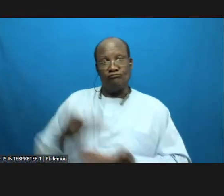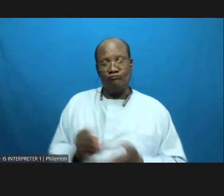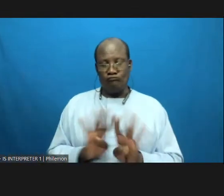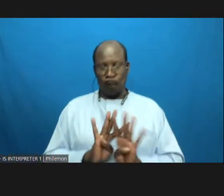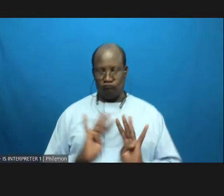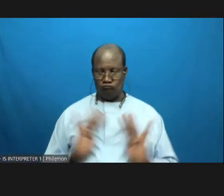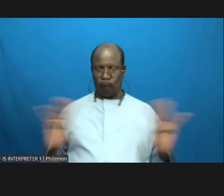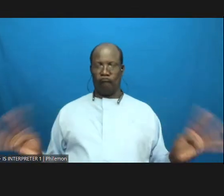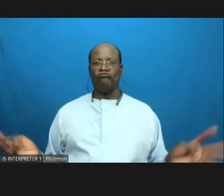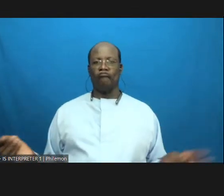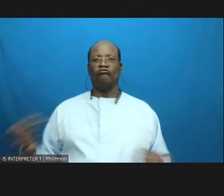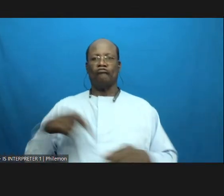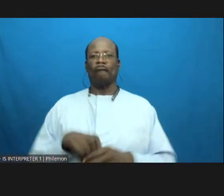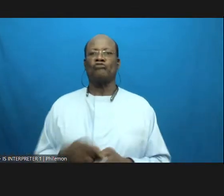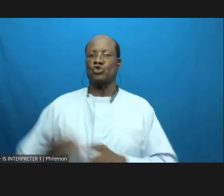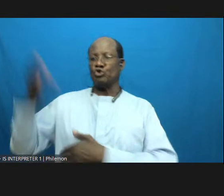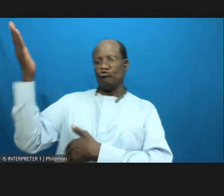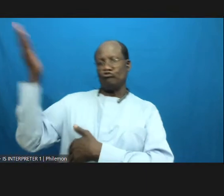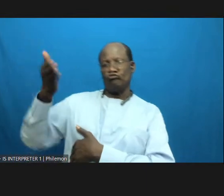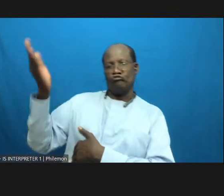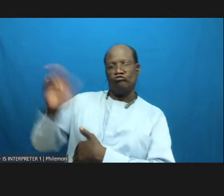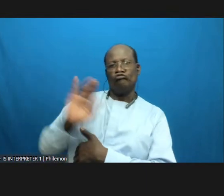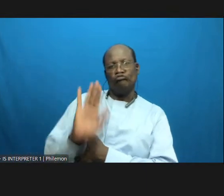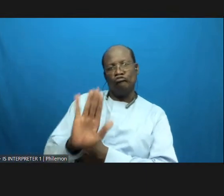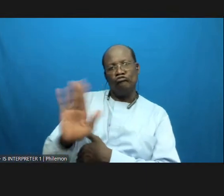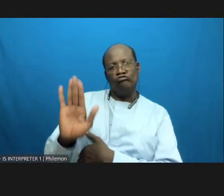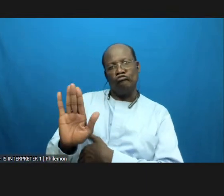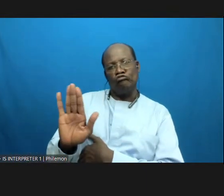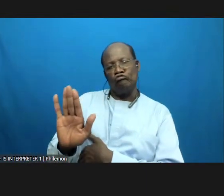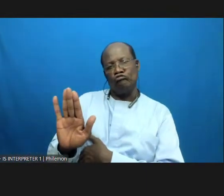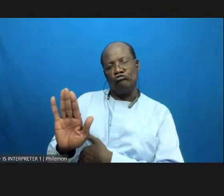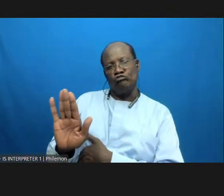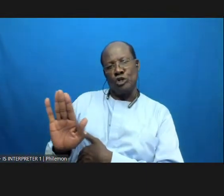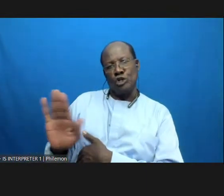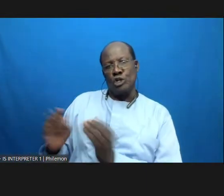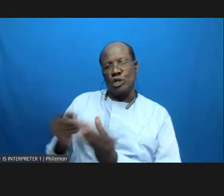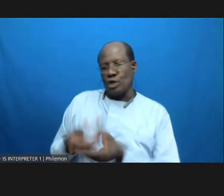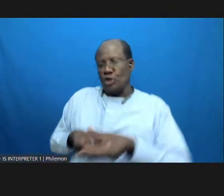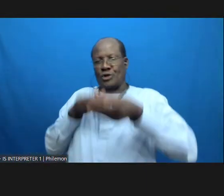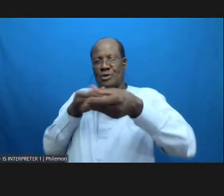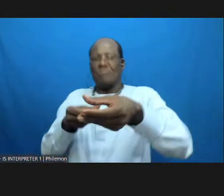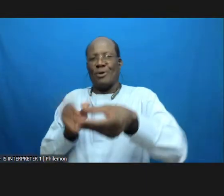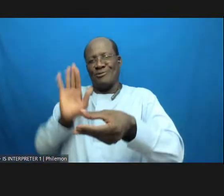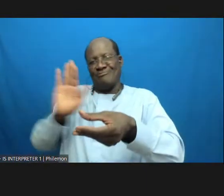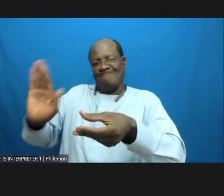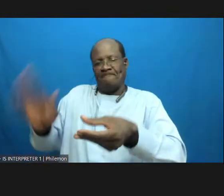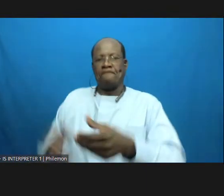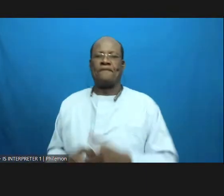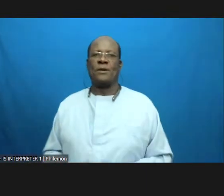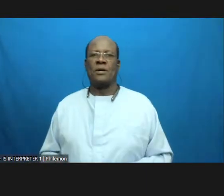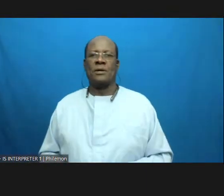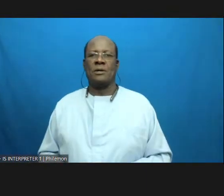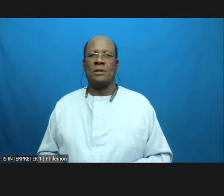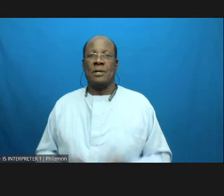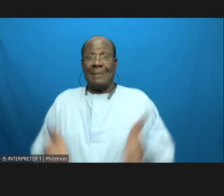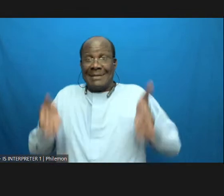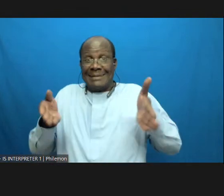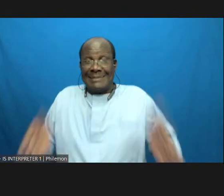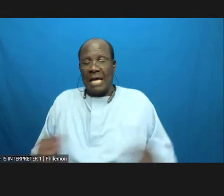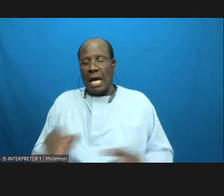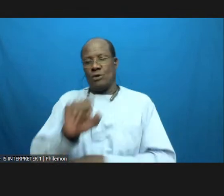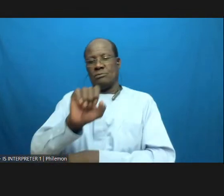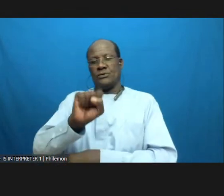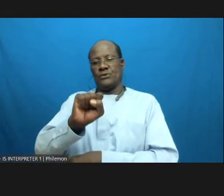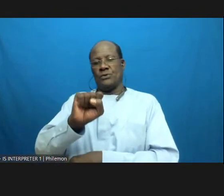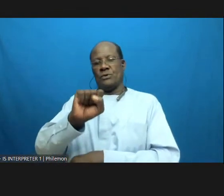to deliver their reports. In the meantime, I would like to call Suleiman Abdullahi